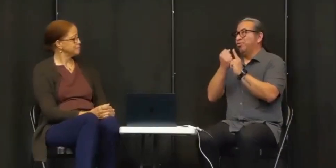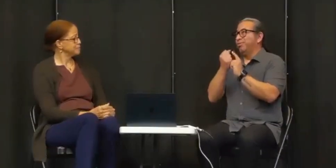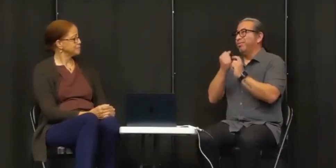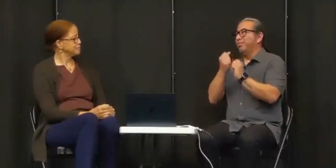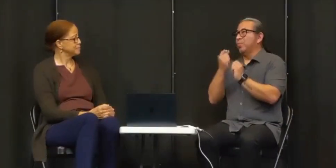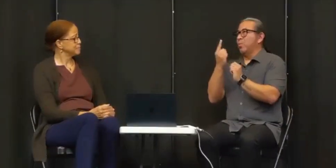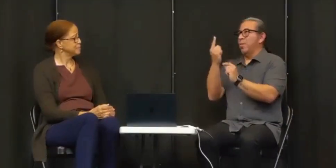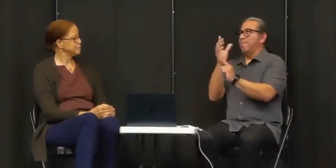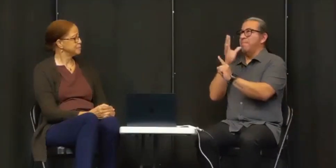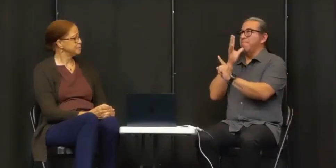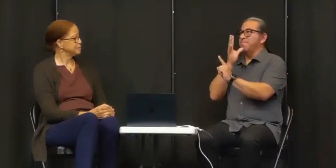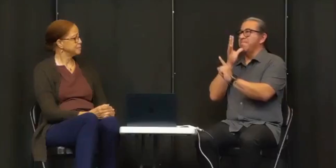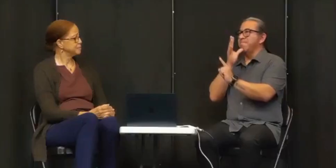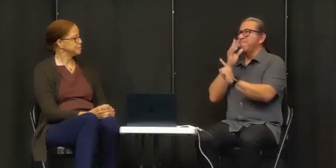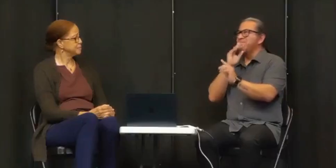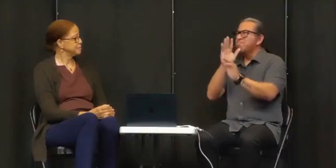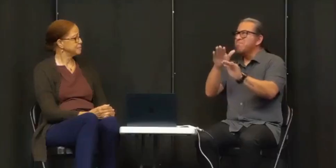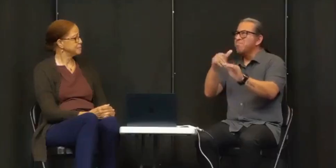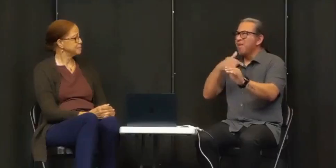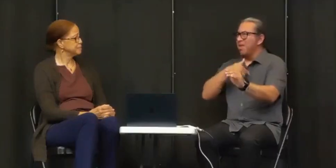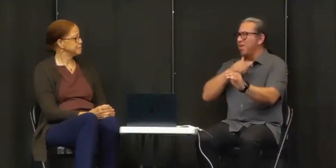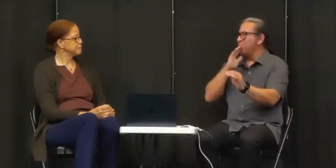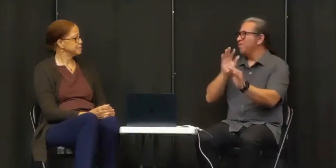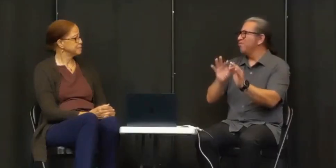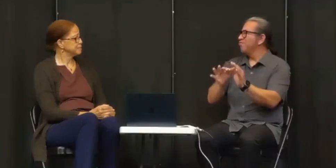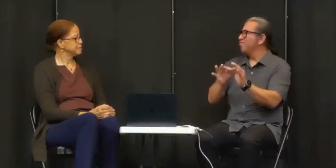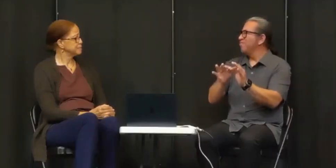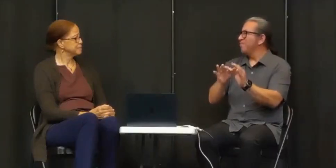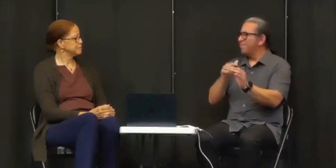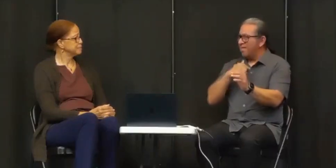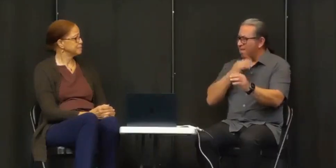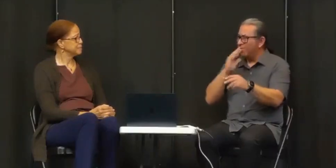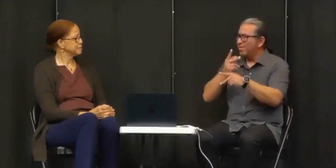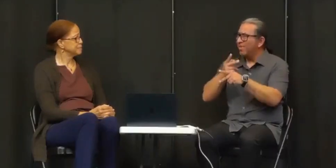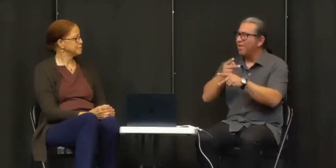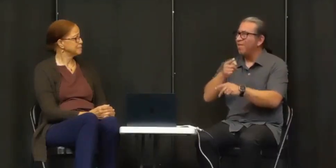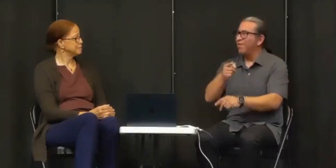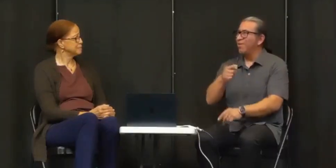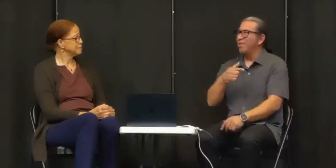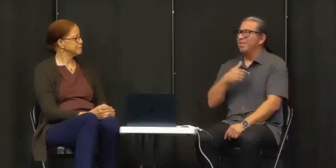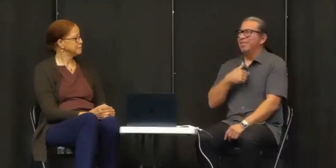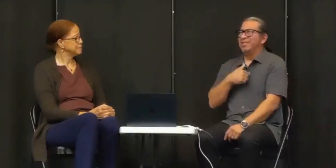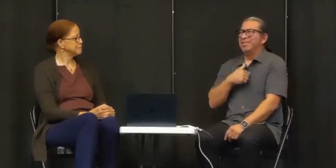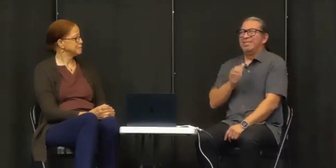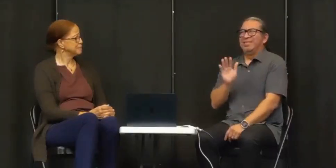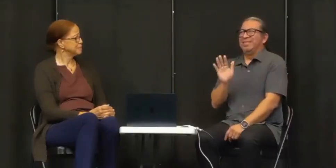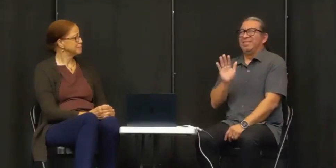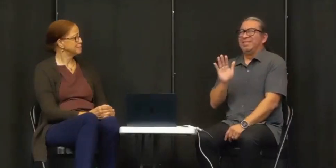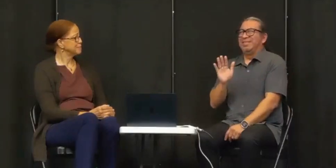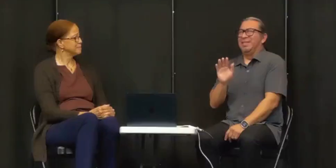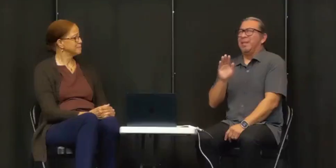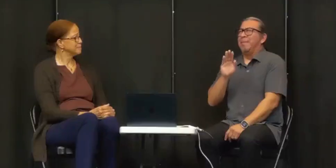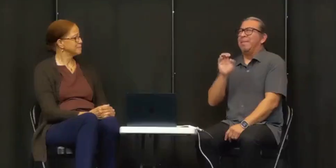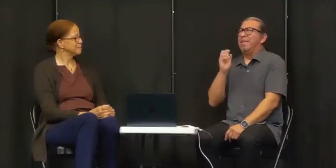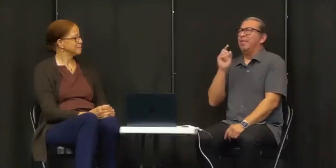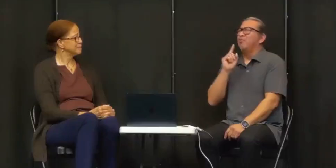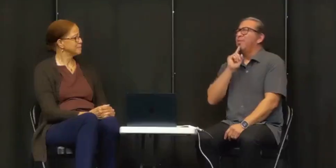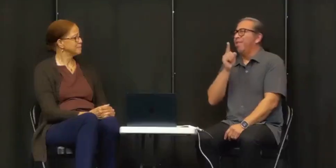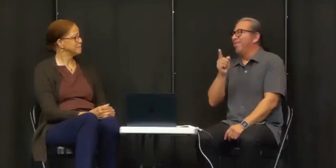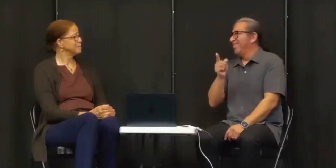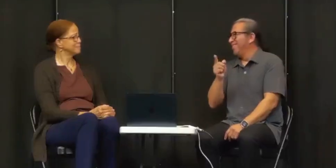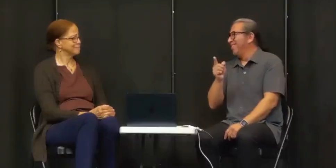Good point. I remember one situation, my mom said, I want to interpret it. We'll take care of you. I said,